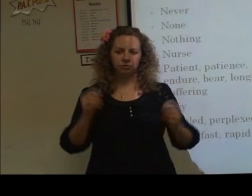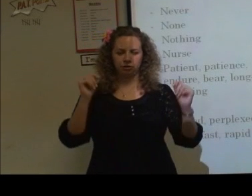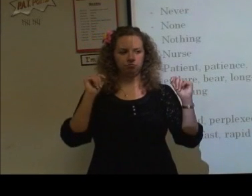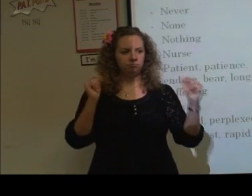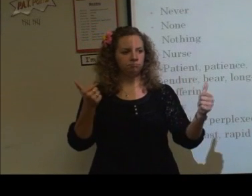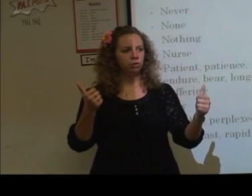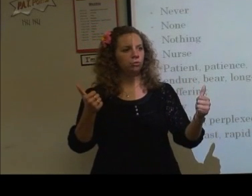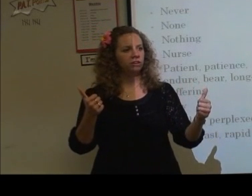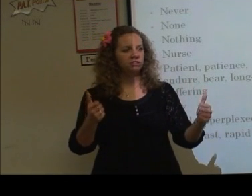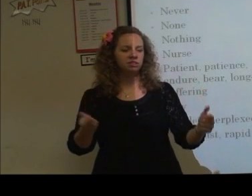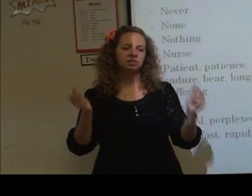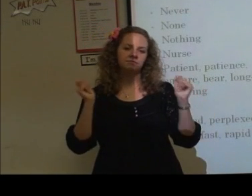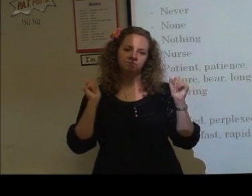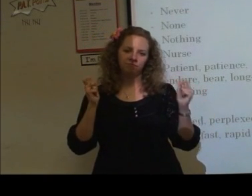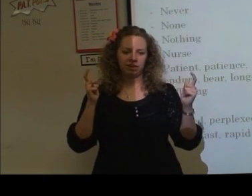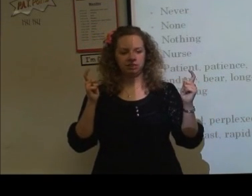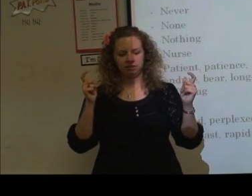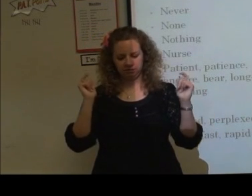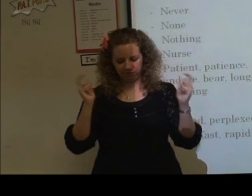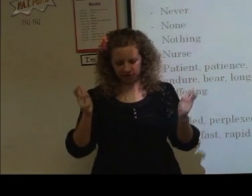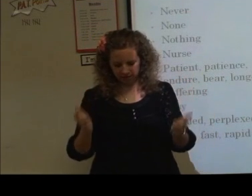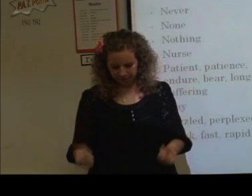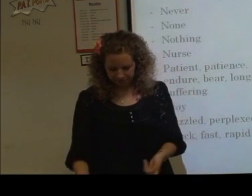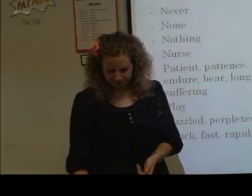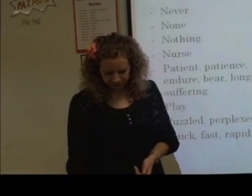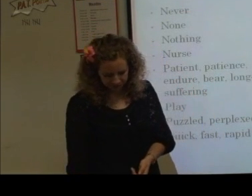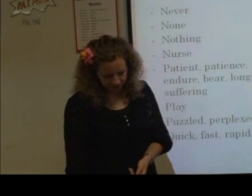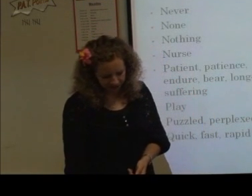So quick or instant, fast, fast. Okay.